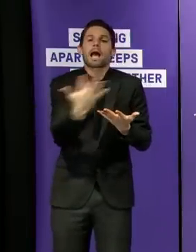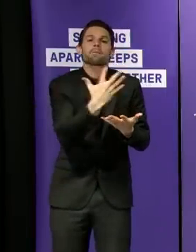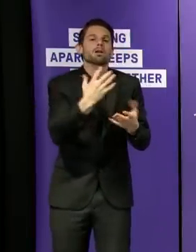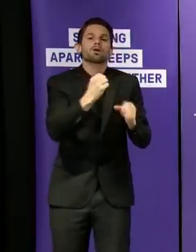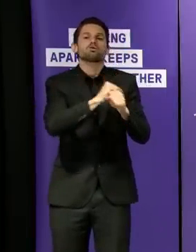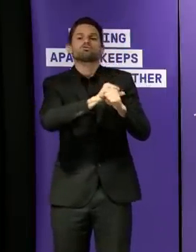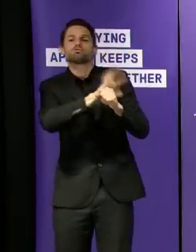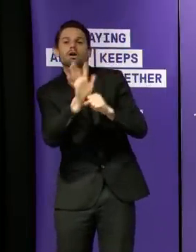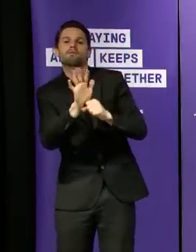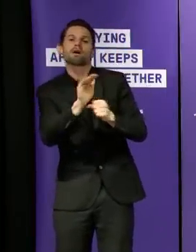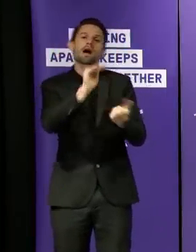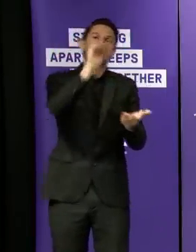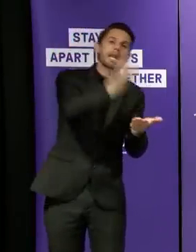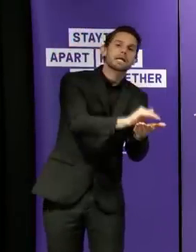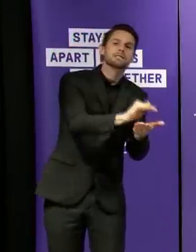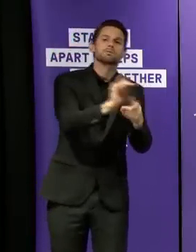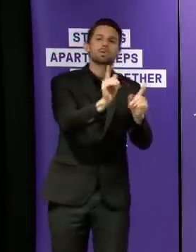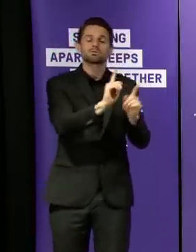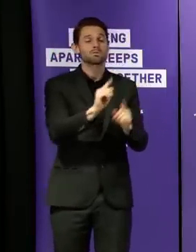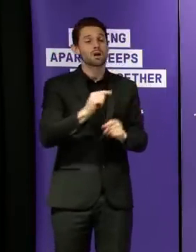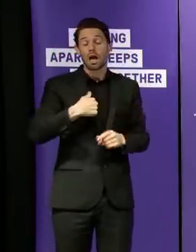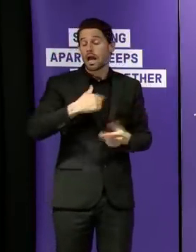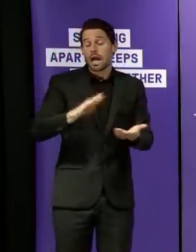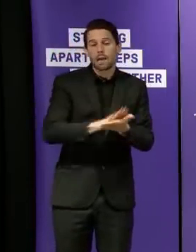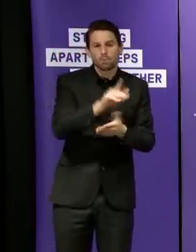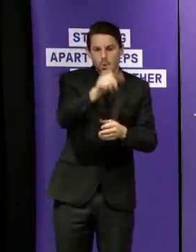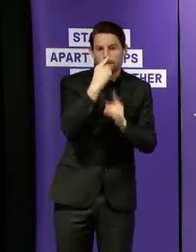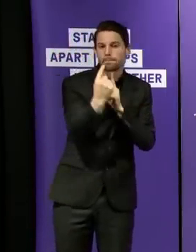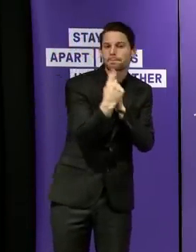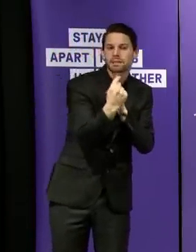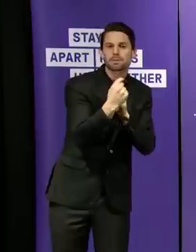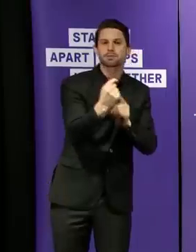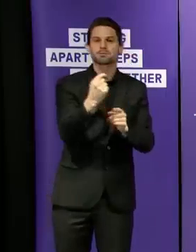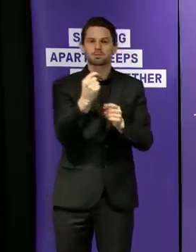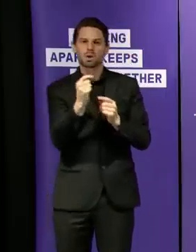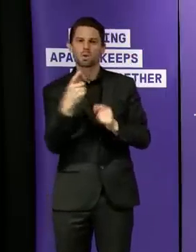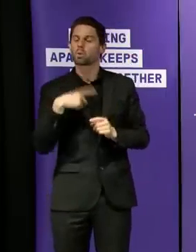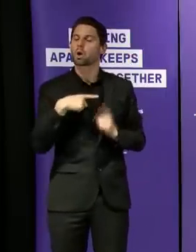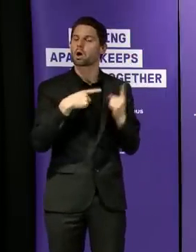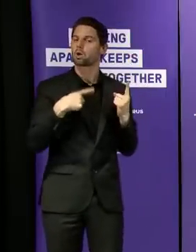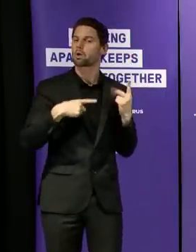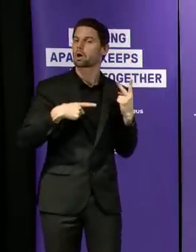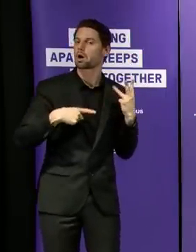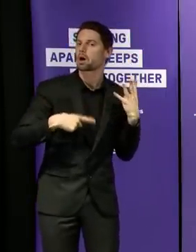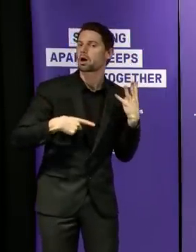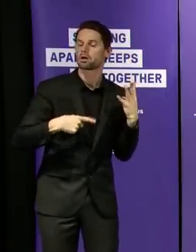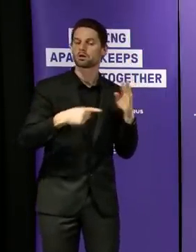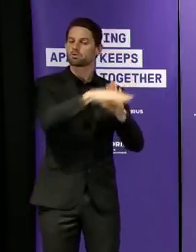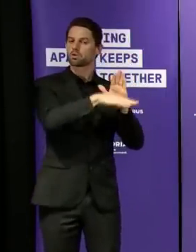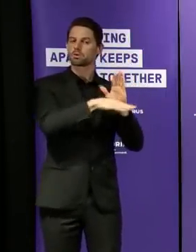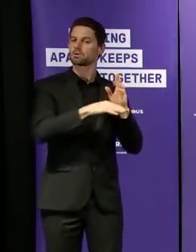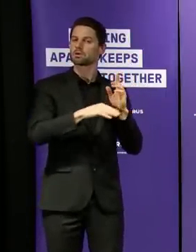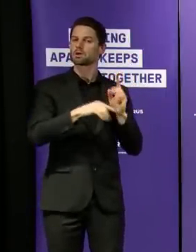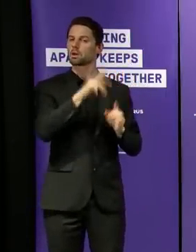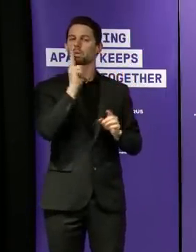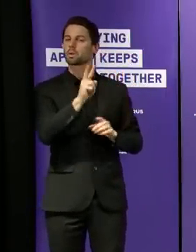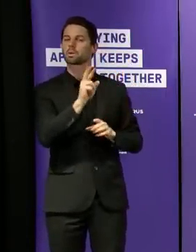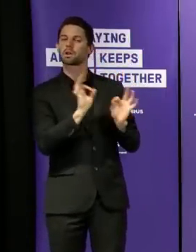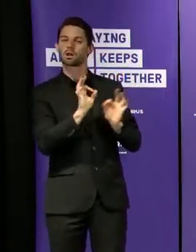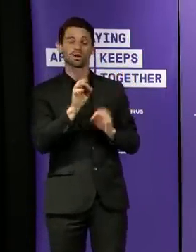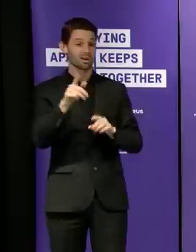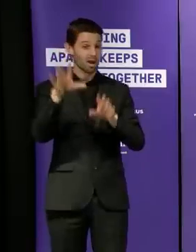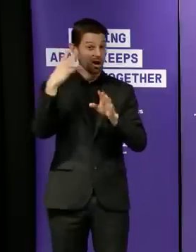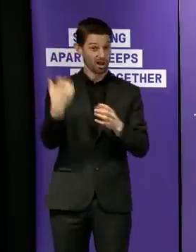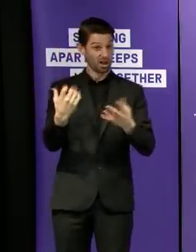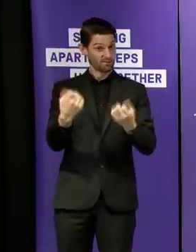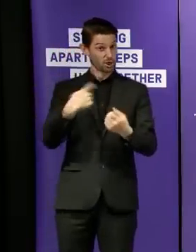measures, and you're free to try and pick apart each and every part of the rules, and there's been a bit of that going on for